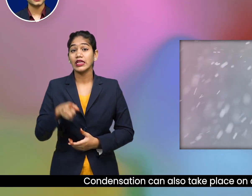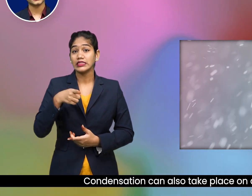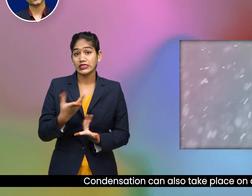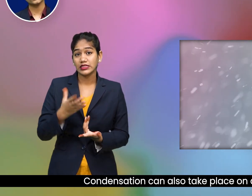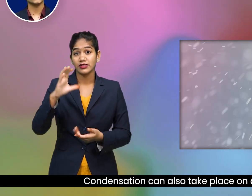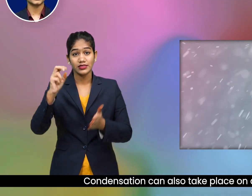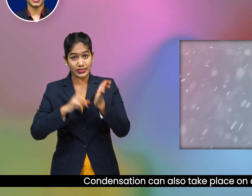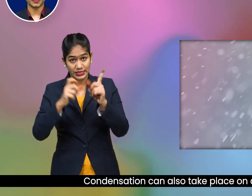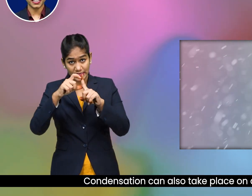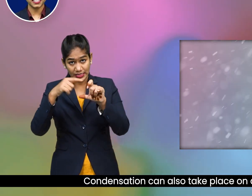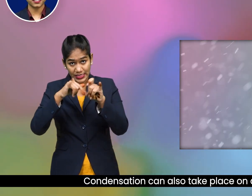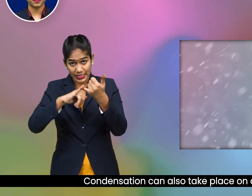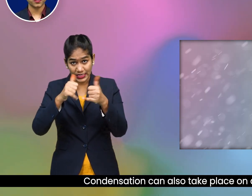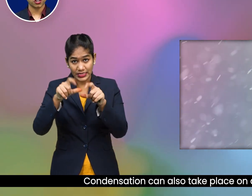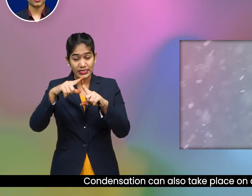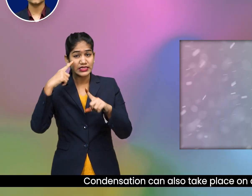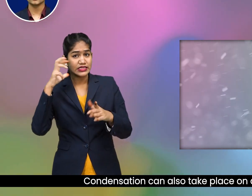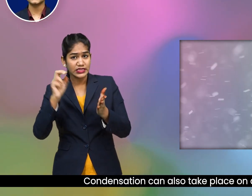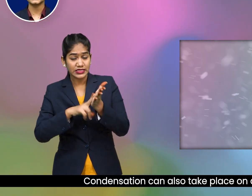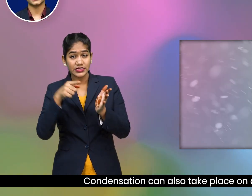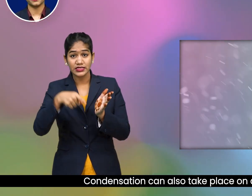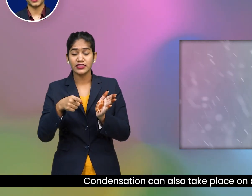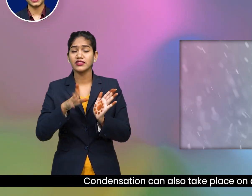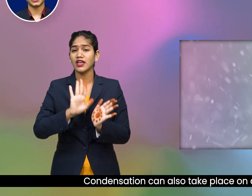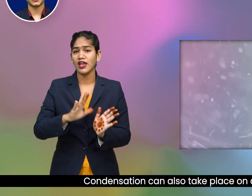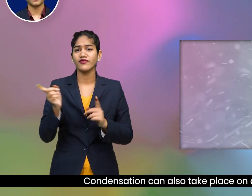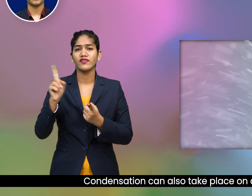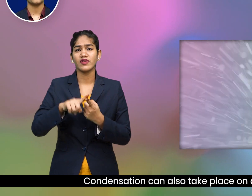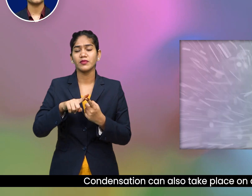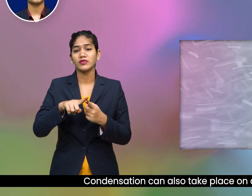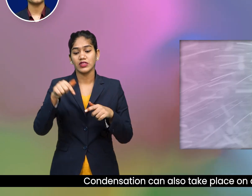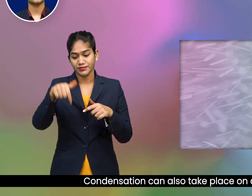Condensation can also take place on a contact surface.